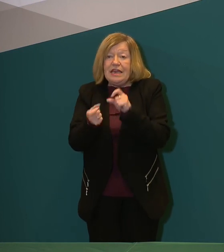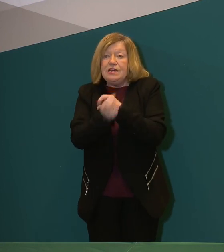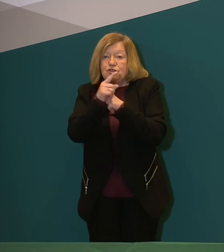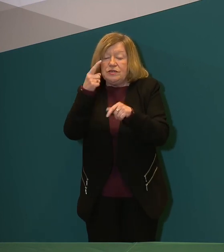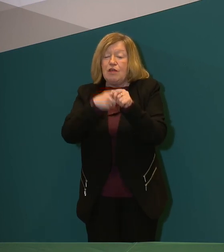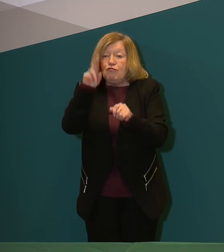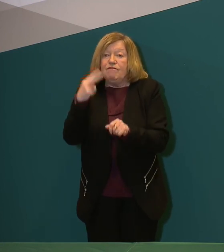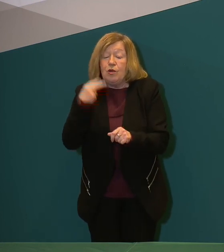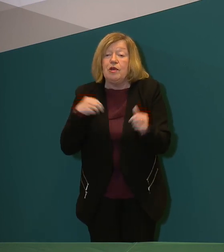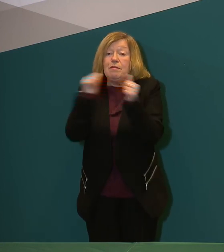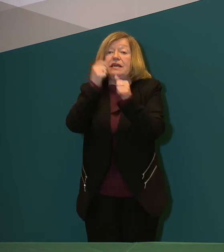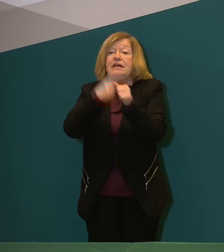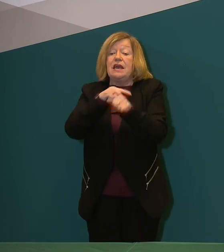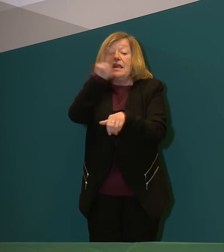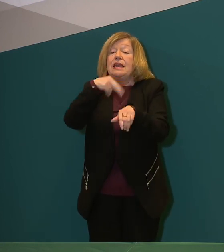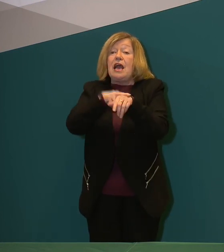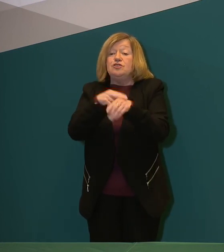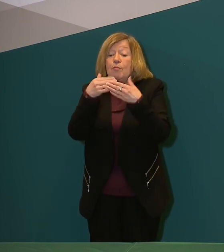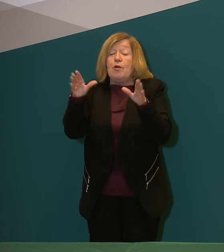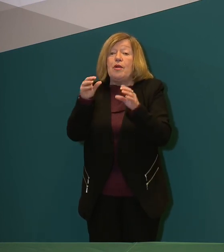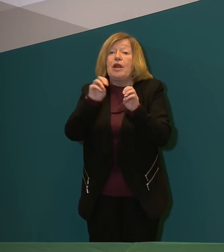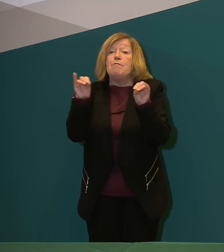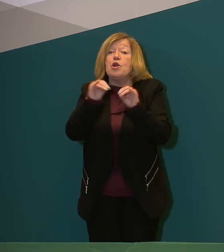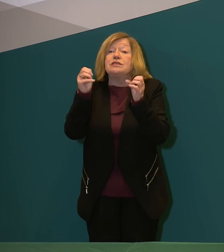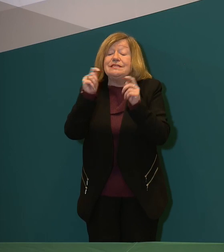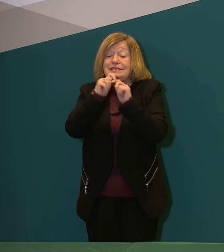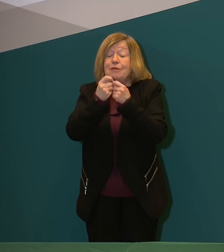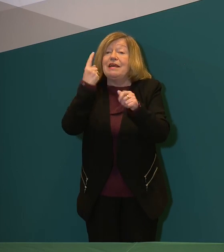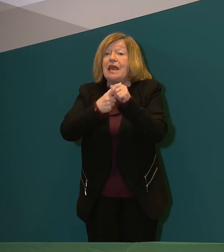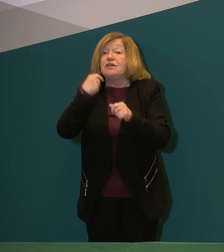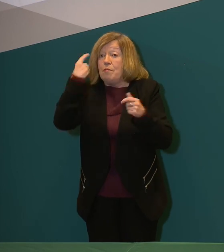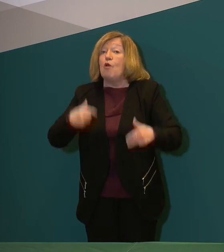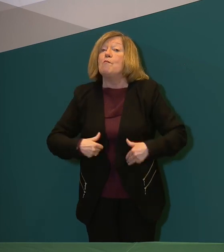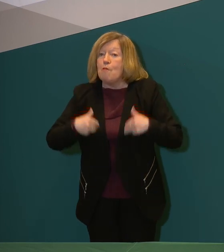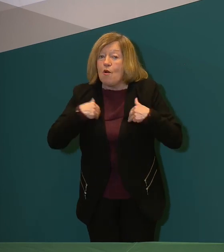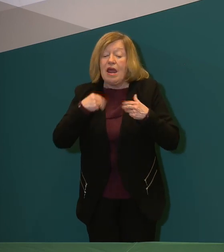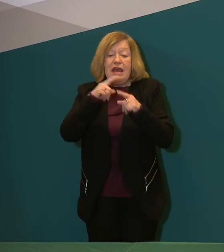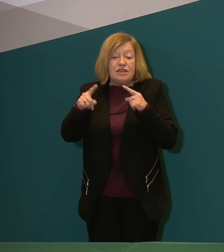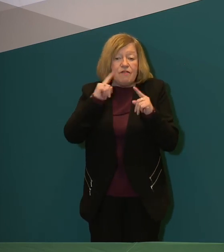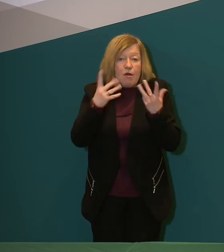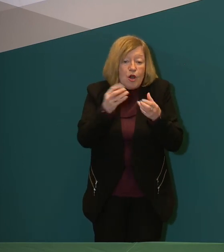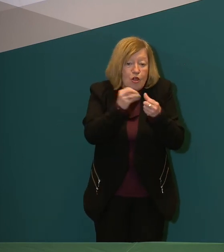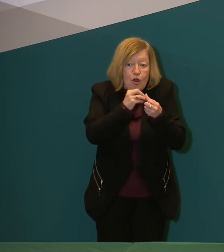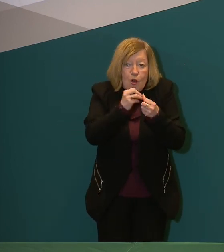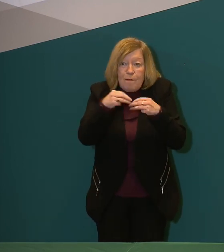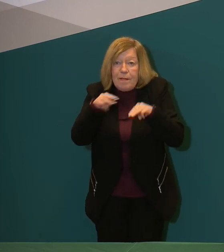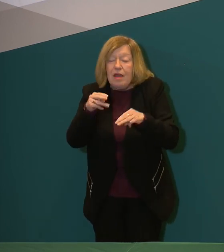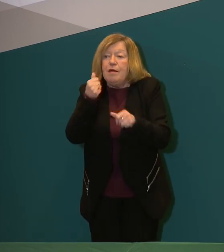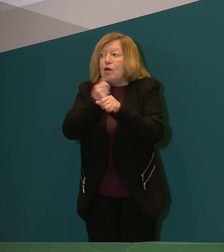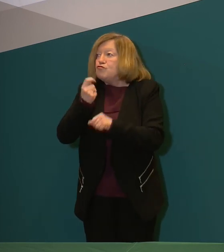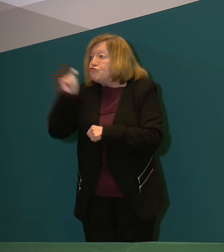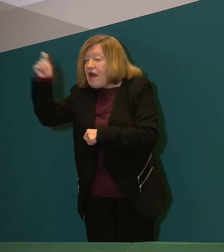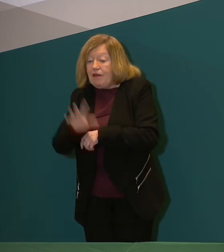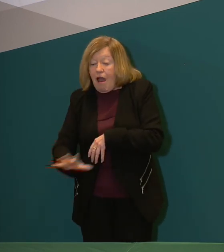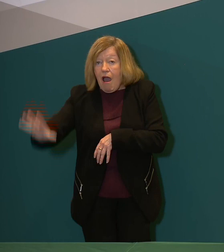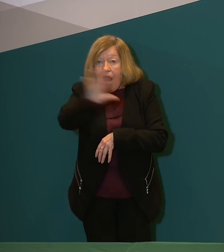under review. We meet again as the National Public Health Emergency Team tomorrow morning, and the question of measures in relation to travel within the